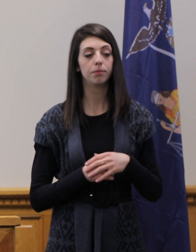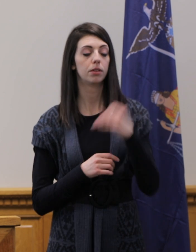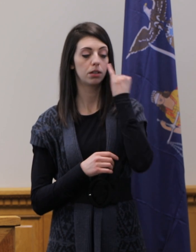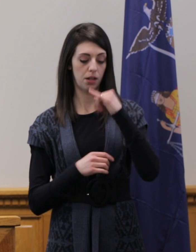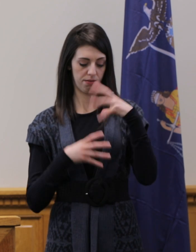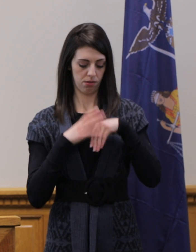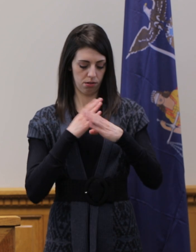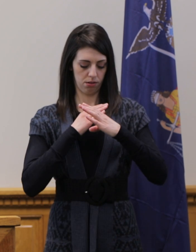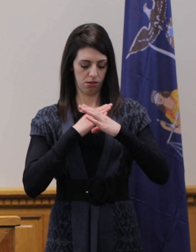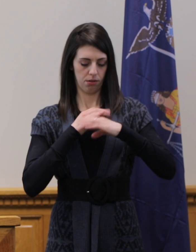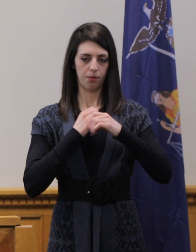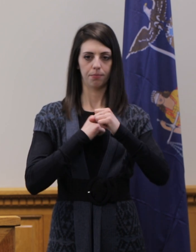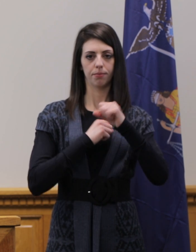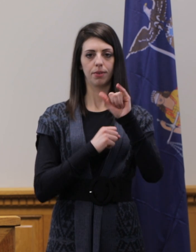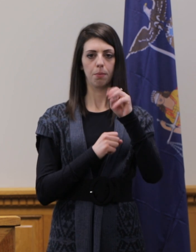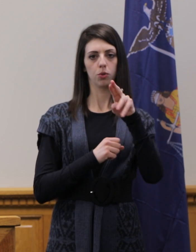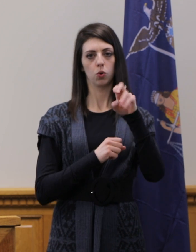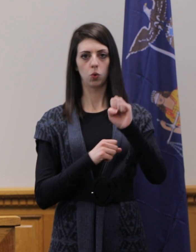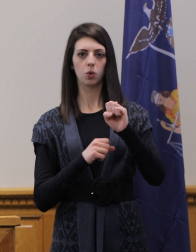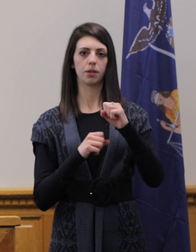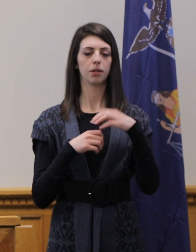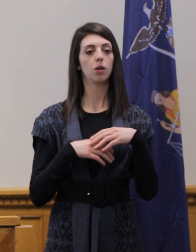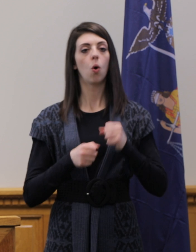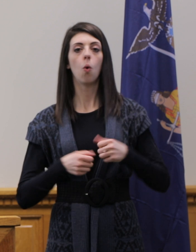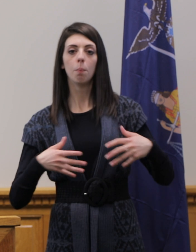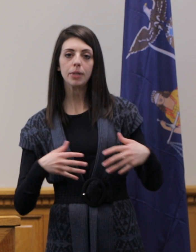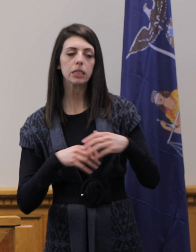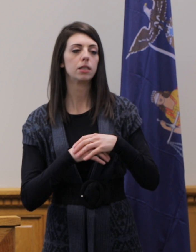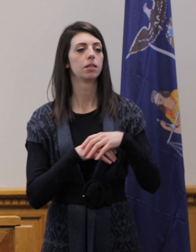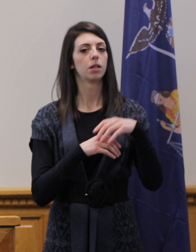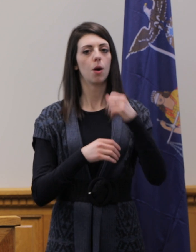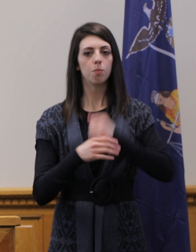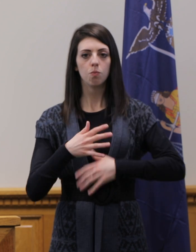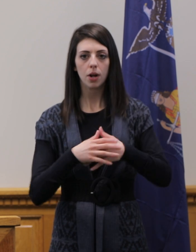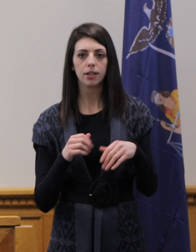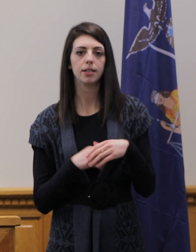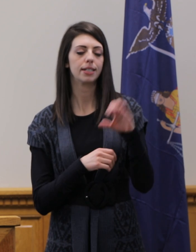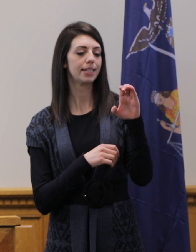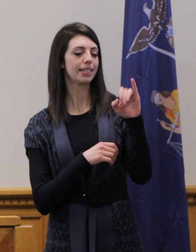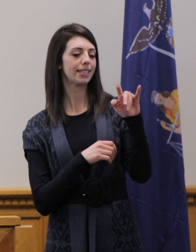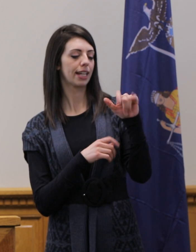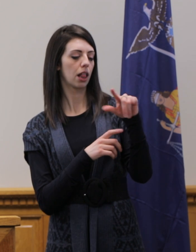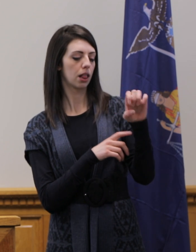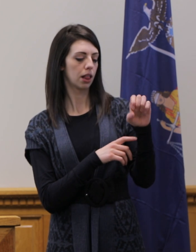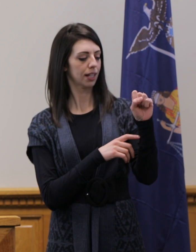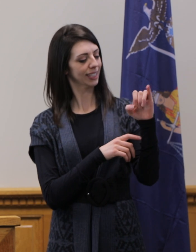immune system, obesity, pregnancy, sickle cell disease,